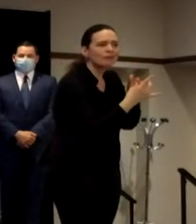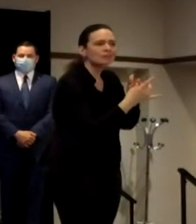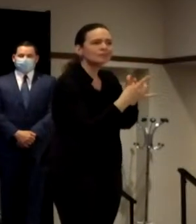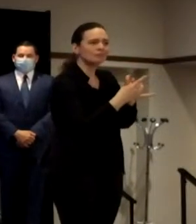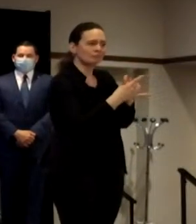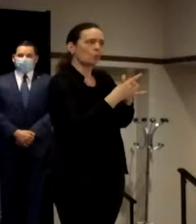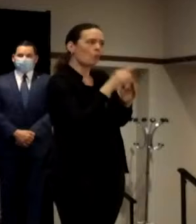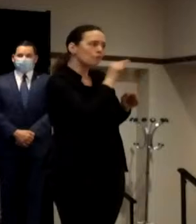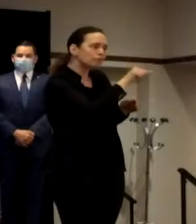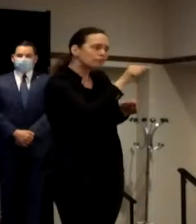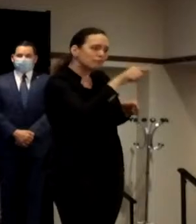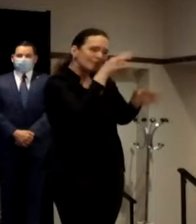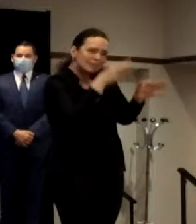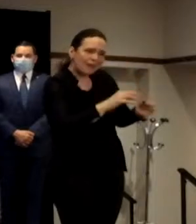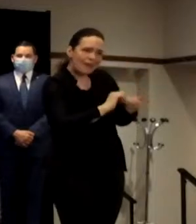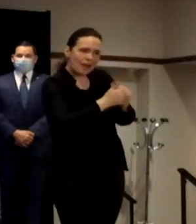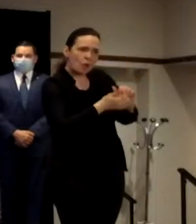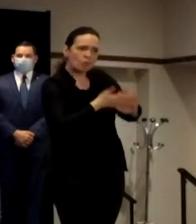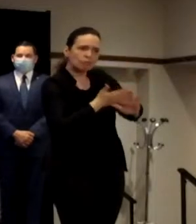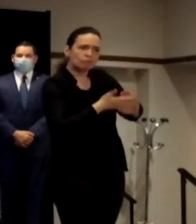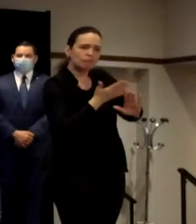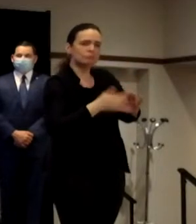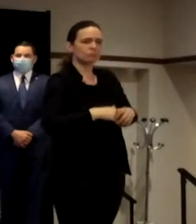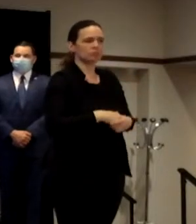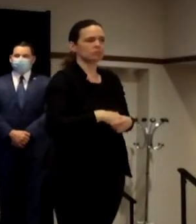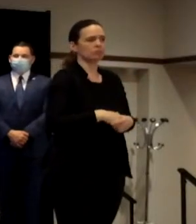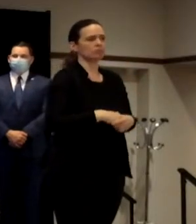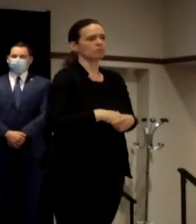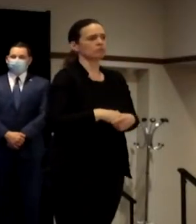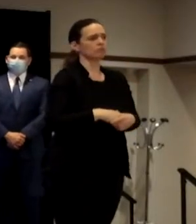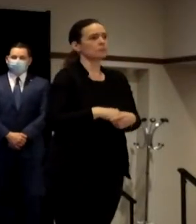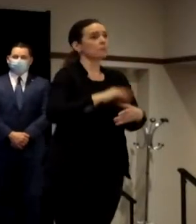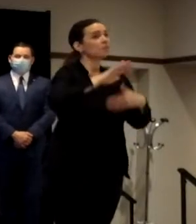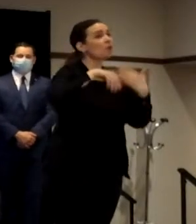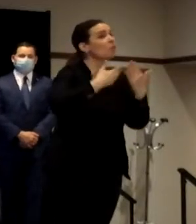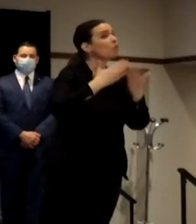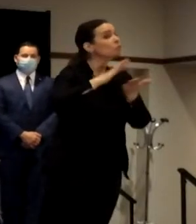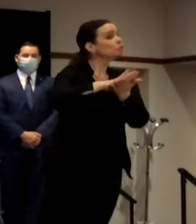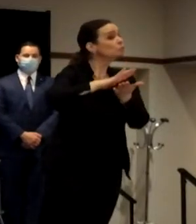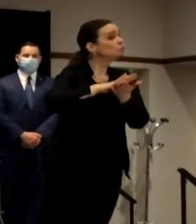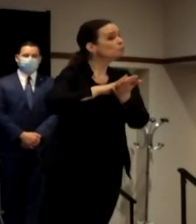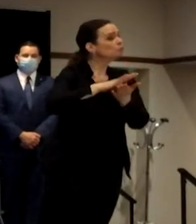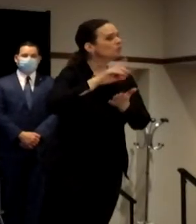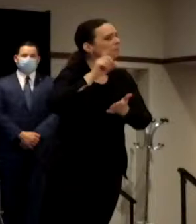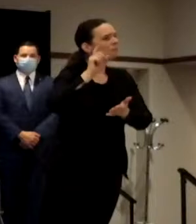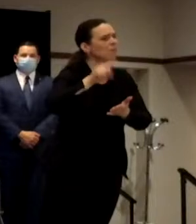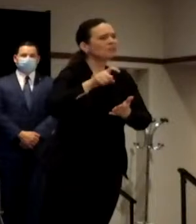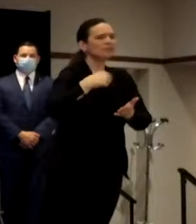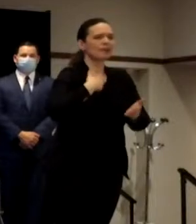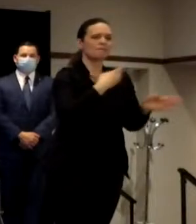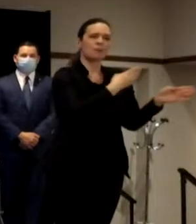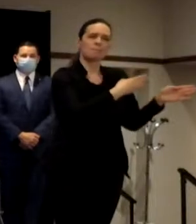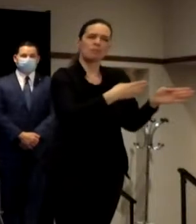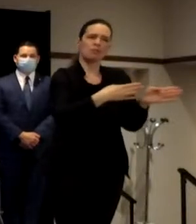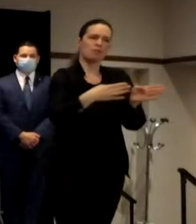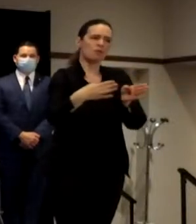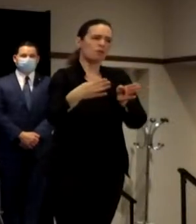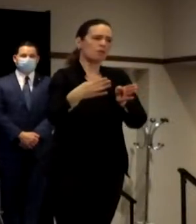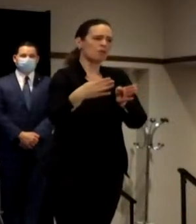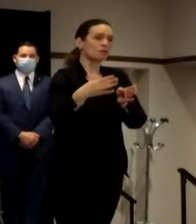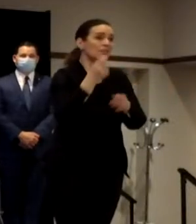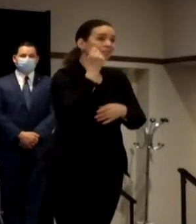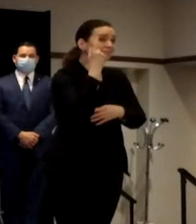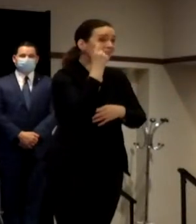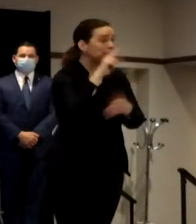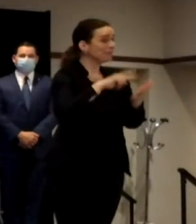school for K through 12, all the schools will require intense preparation. It's not going to happen tomorrow. It's not going to happen on Monday.